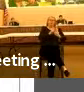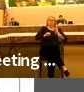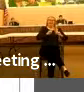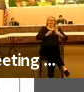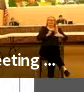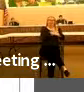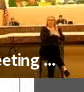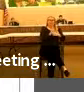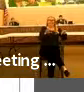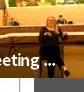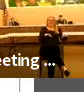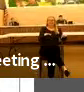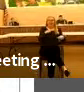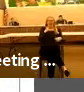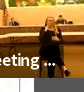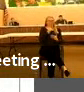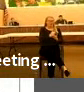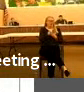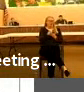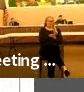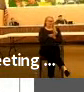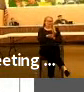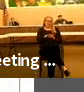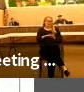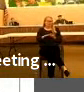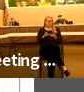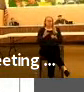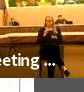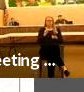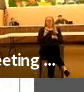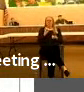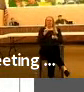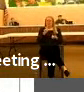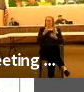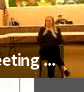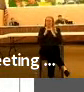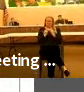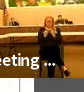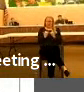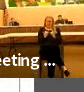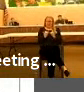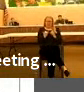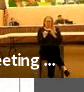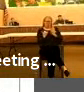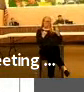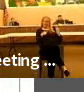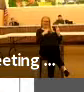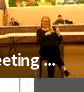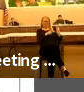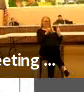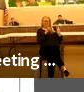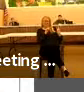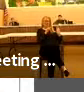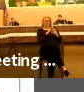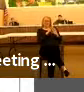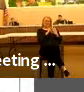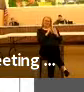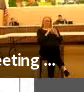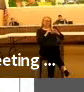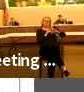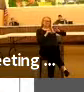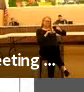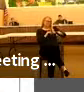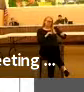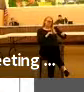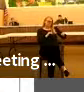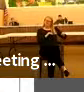beneficial. And again, where the clubhouse currently sits on the west side, there certainly appears to me to be plenty